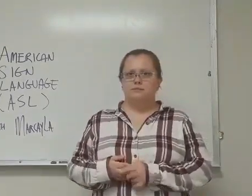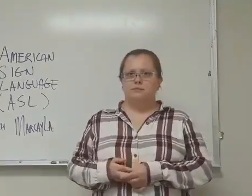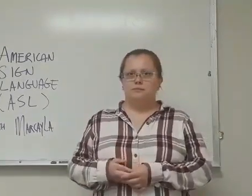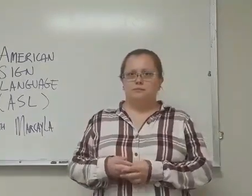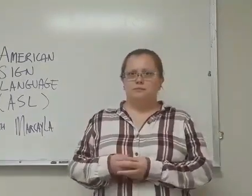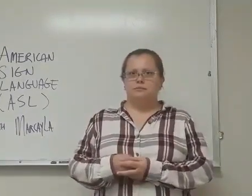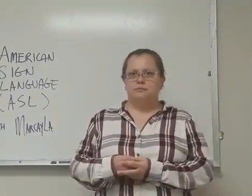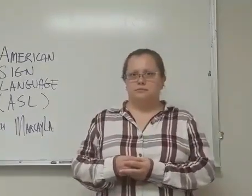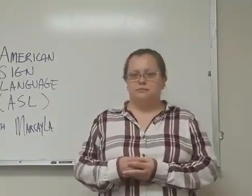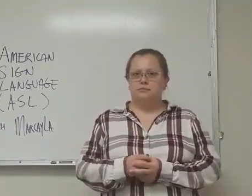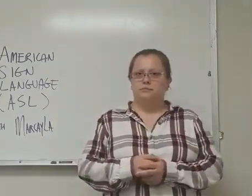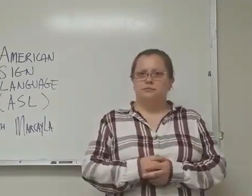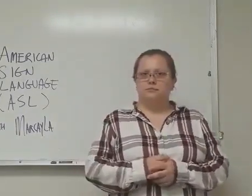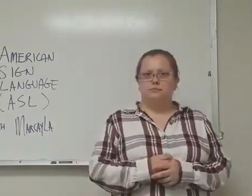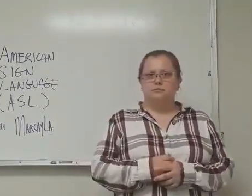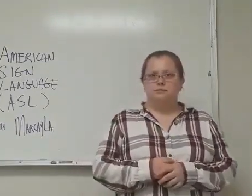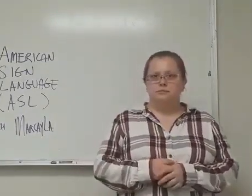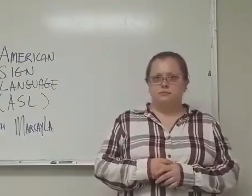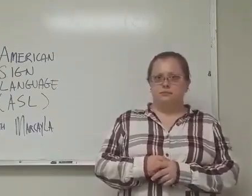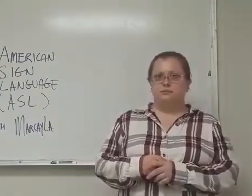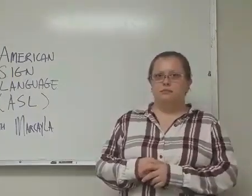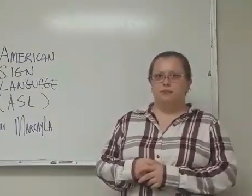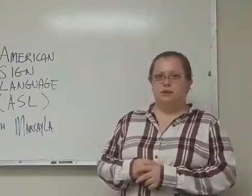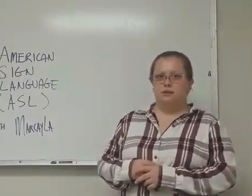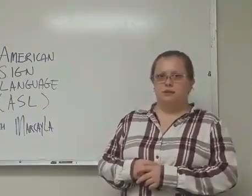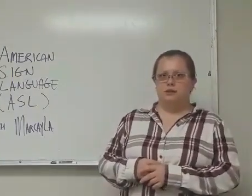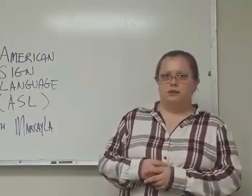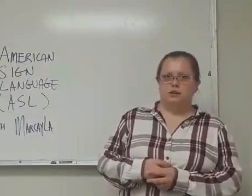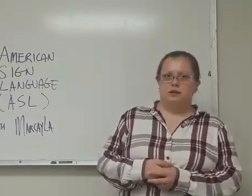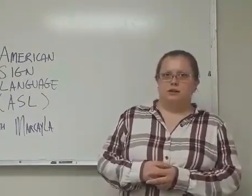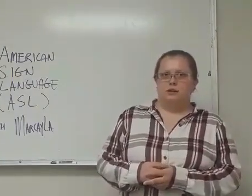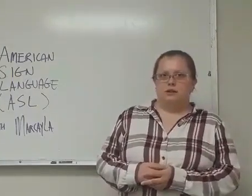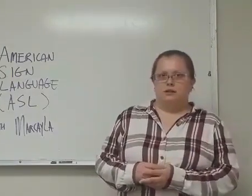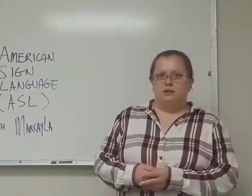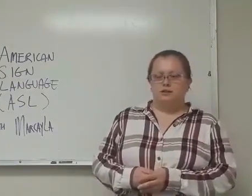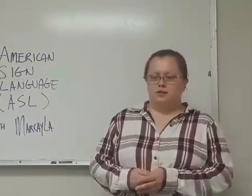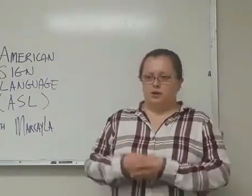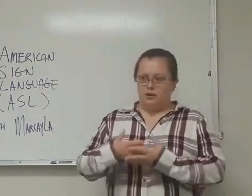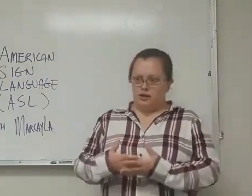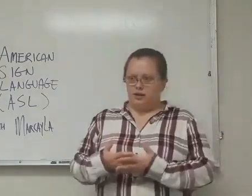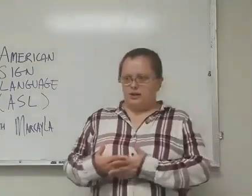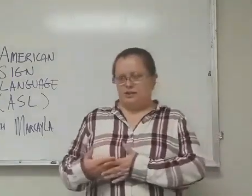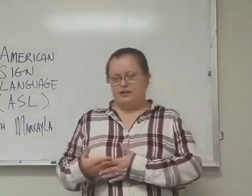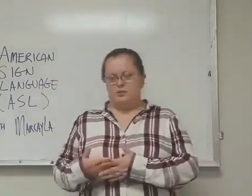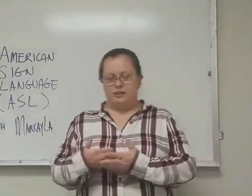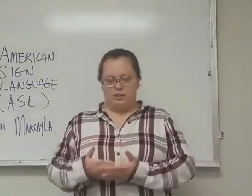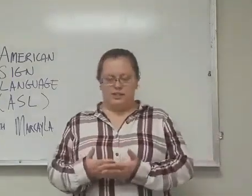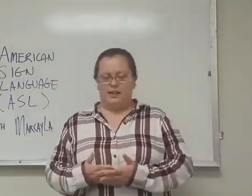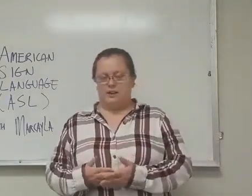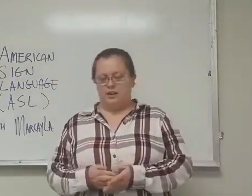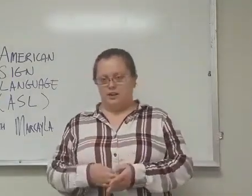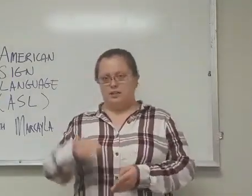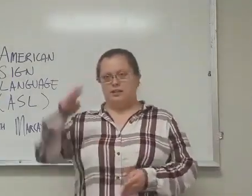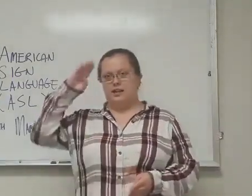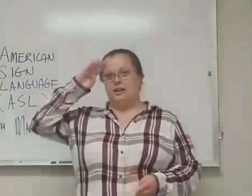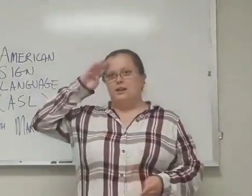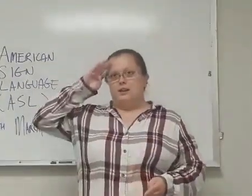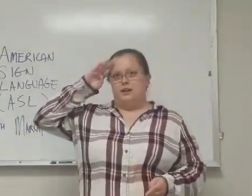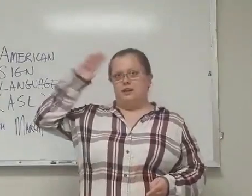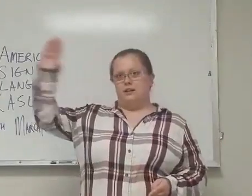spell your name in the alphabet. So, hello, my name is. How would you do that in ASL? So in ASL, when you're saying that, you're gonna say,